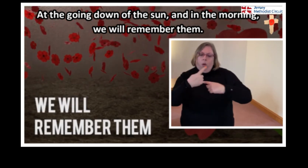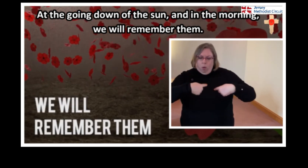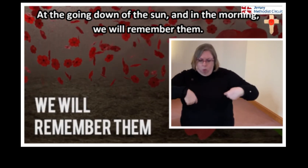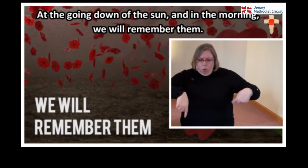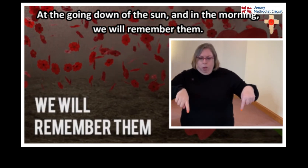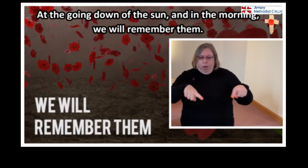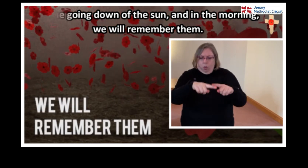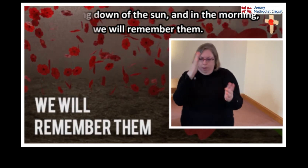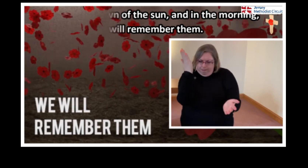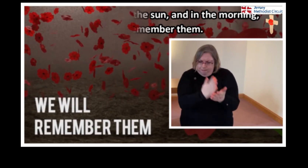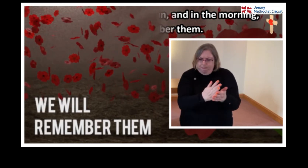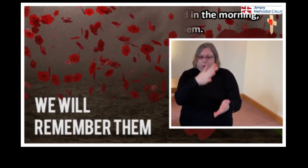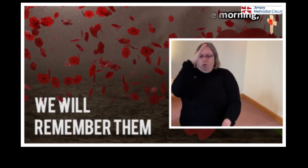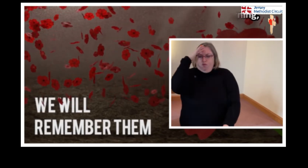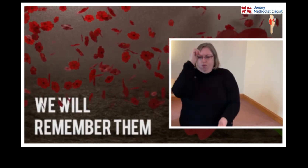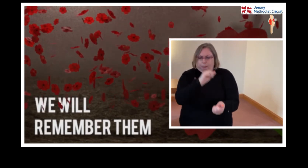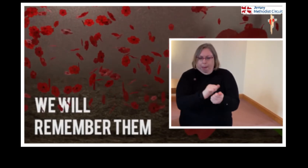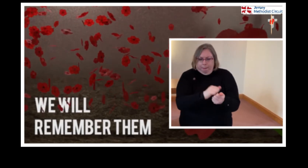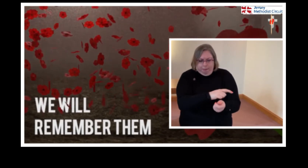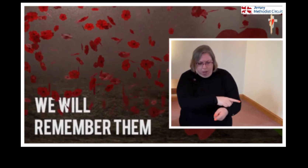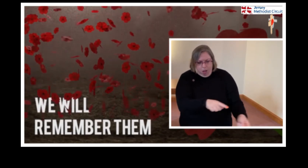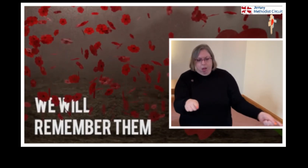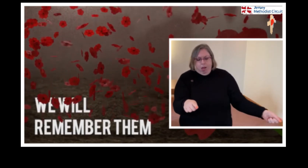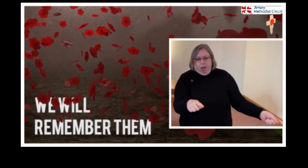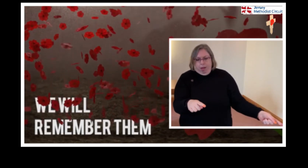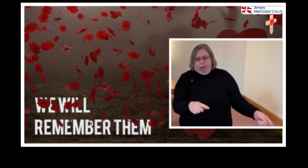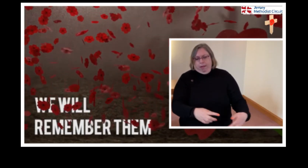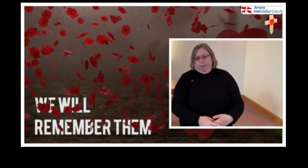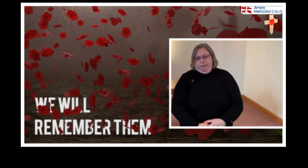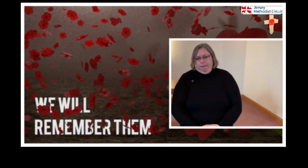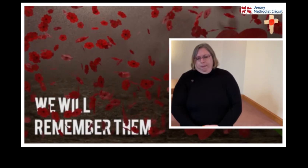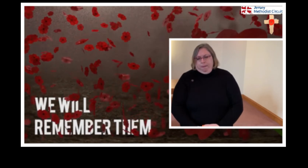we will remember them.